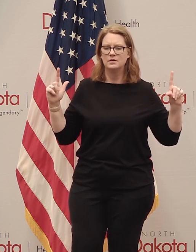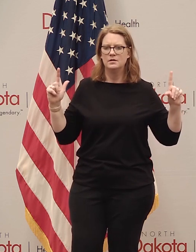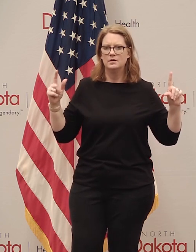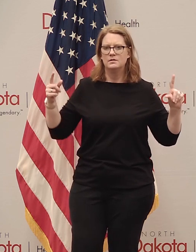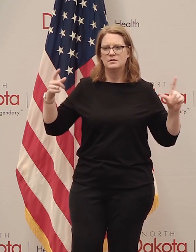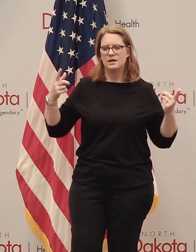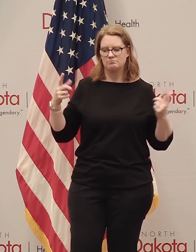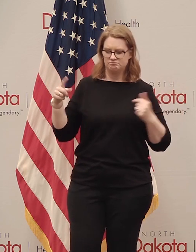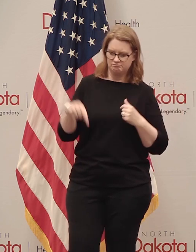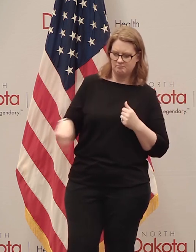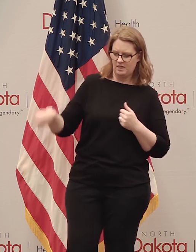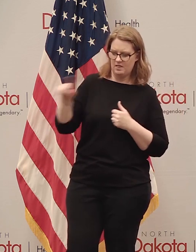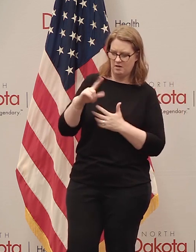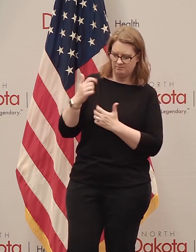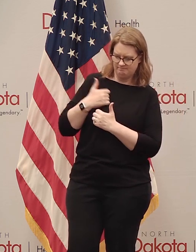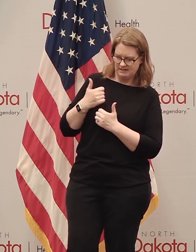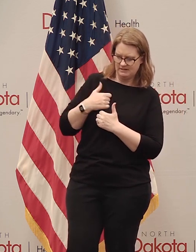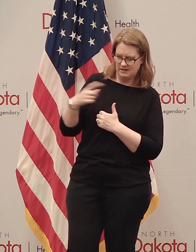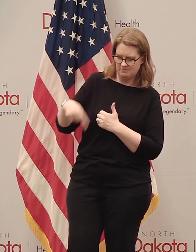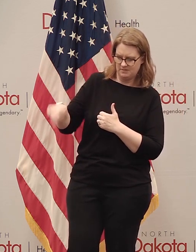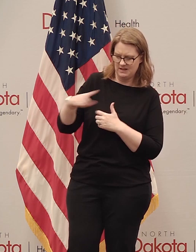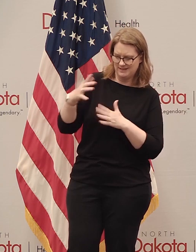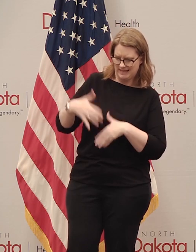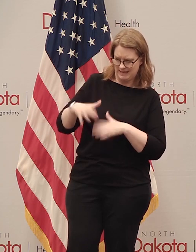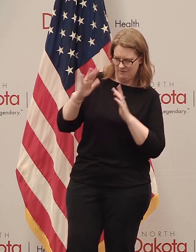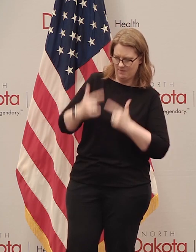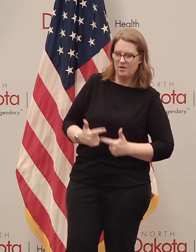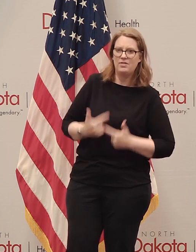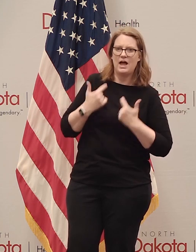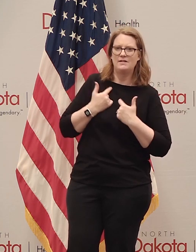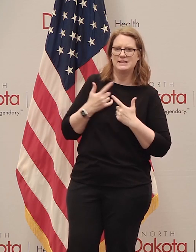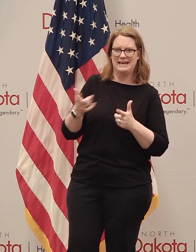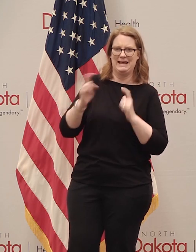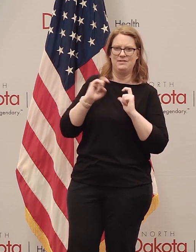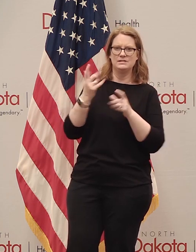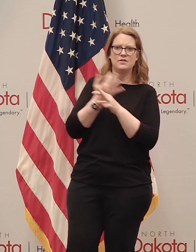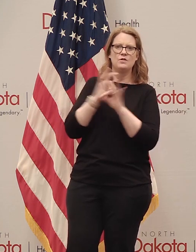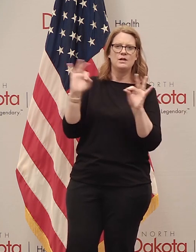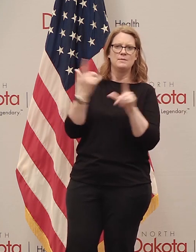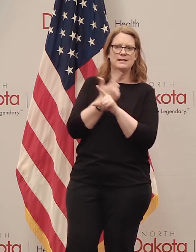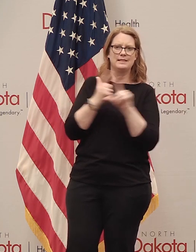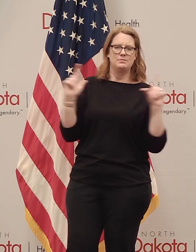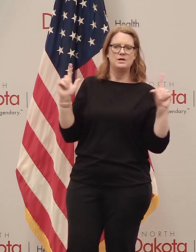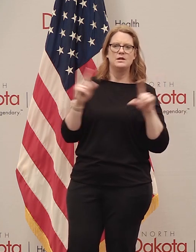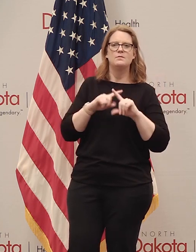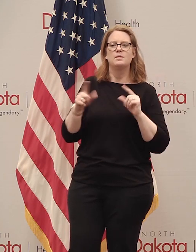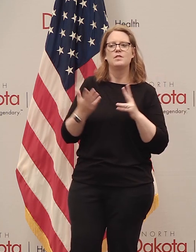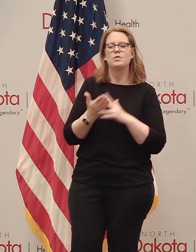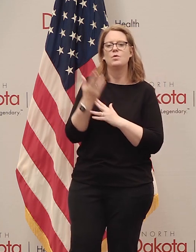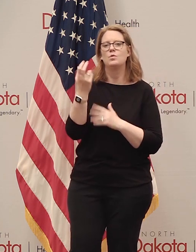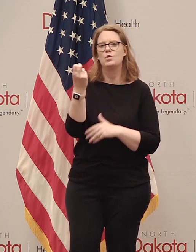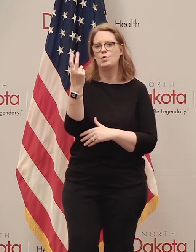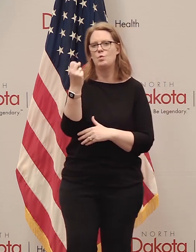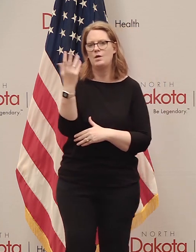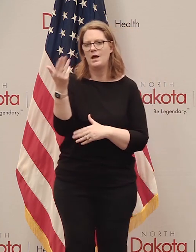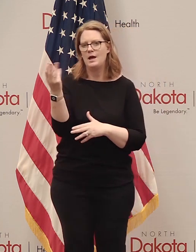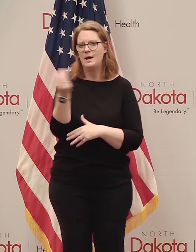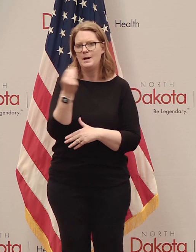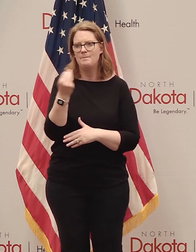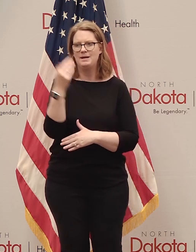who gave their lives for our country have gained for us. But flags will be at half staff through noon on Monday, through the weekend